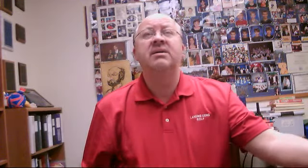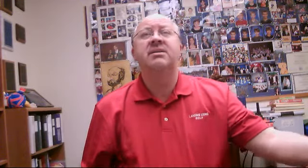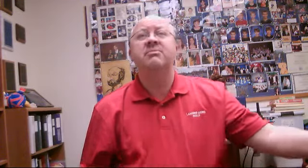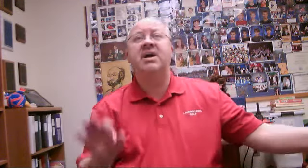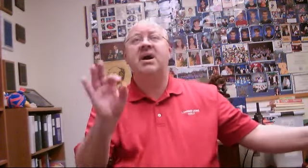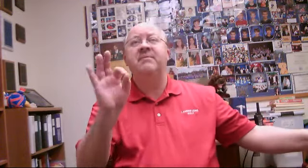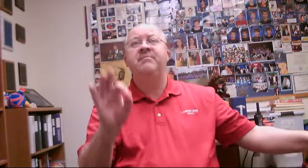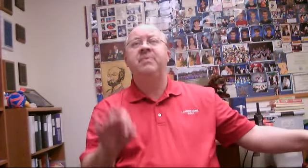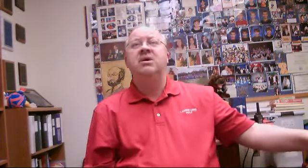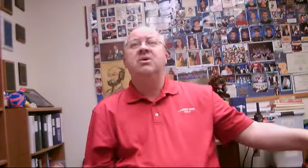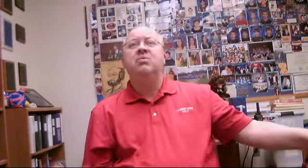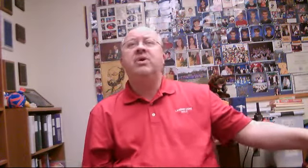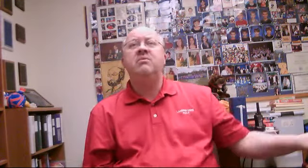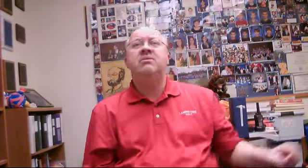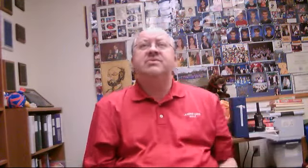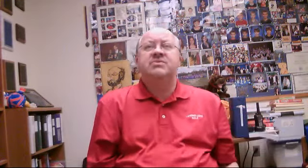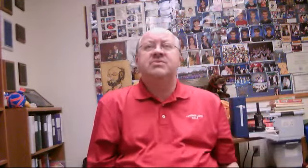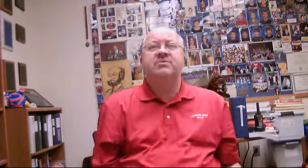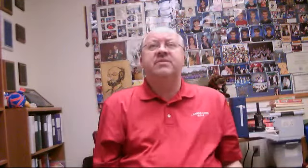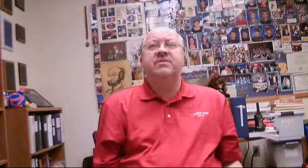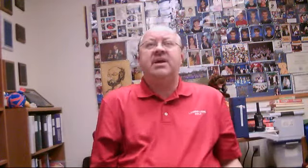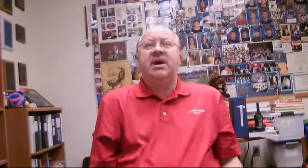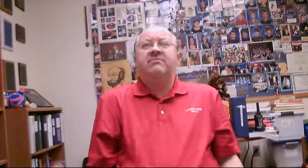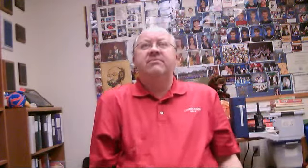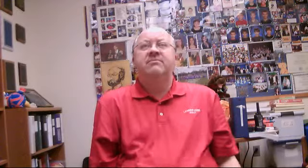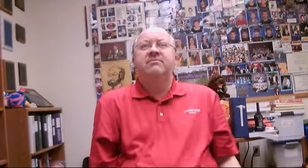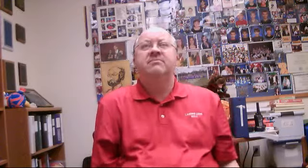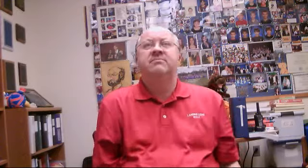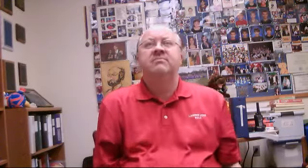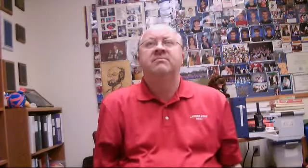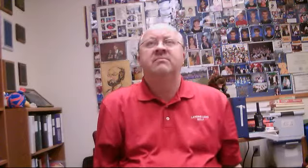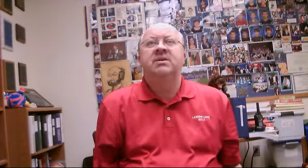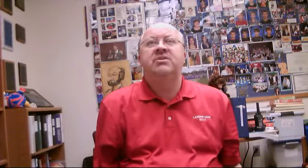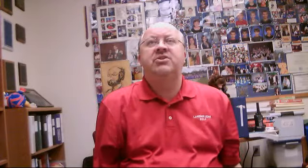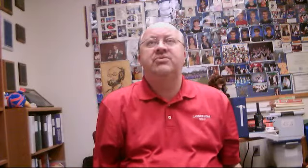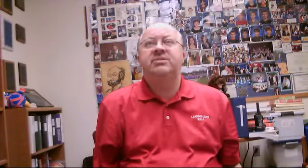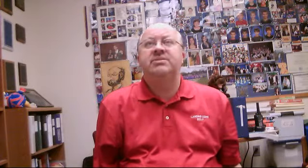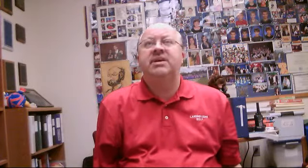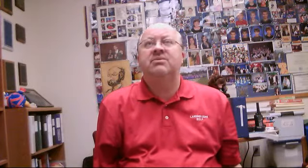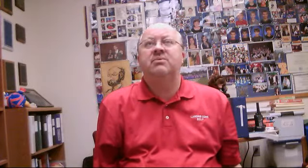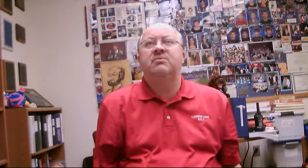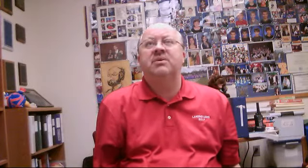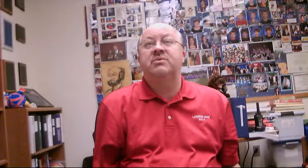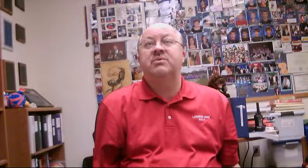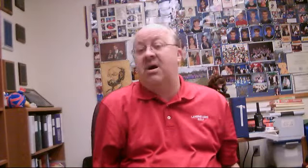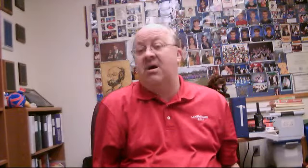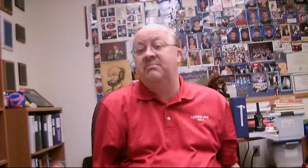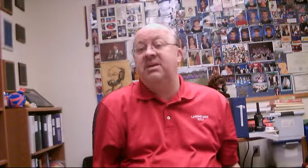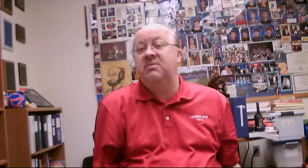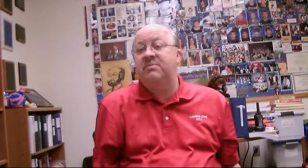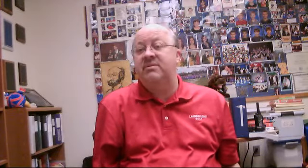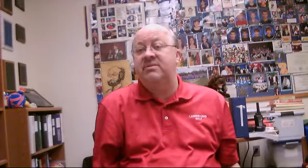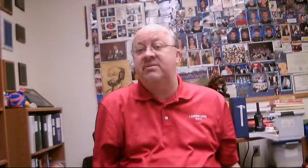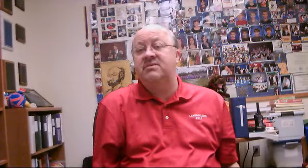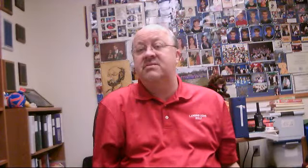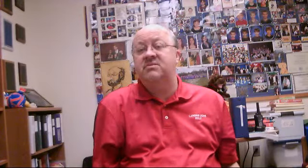Number 9. We were in the school for the deaf children together when we were small, meaning we both attended the school